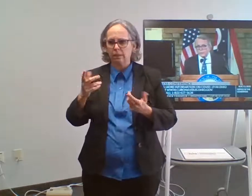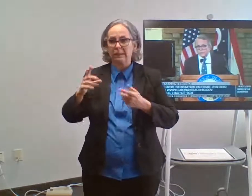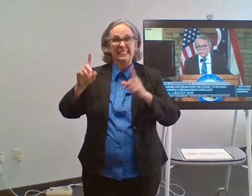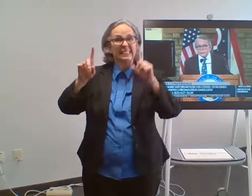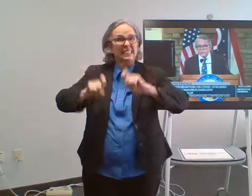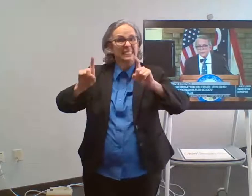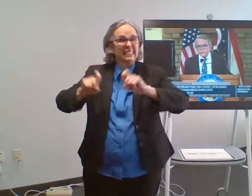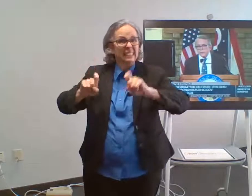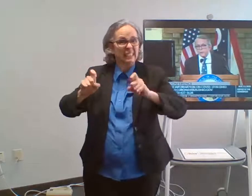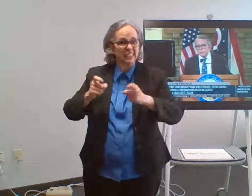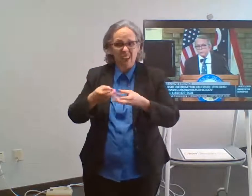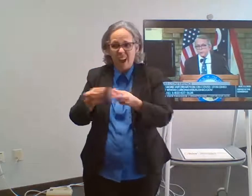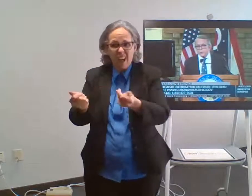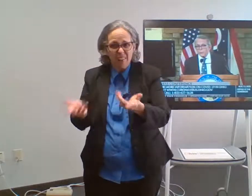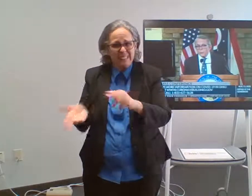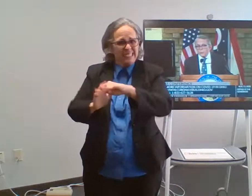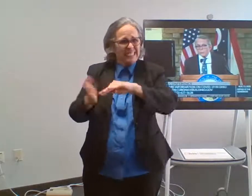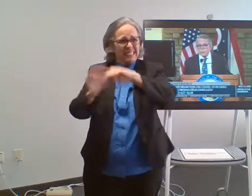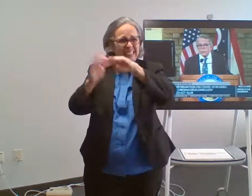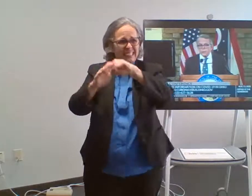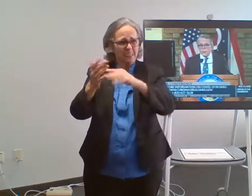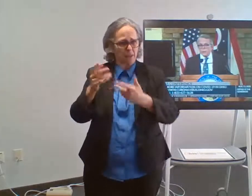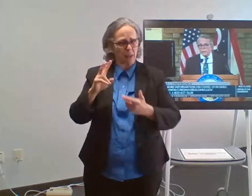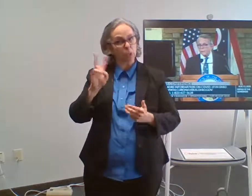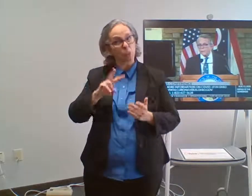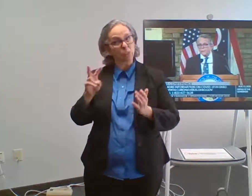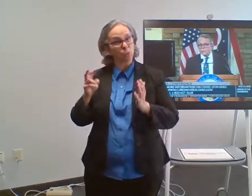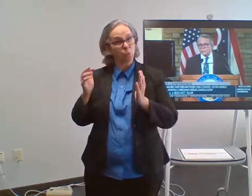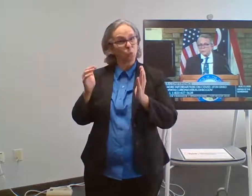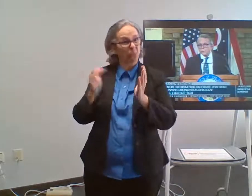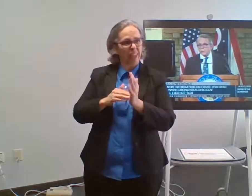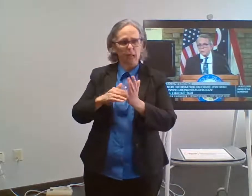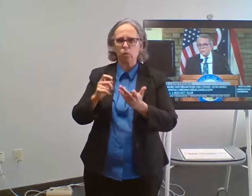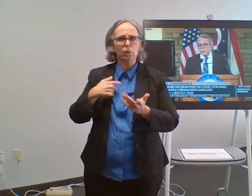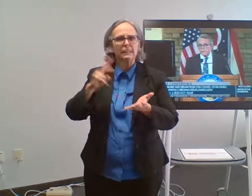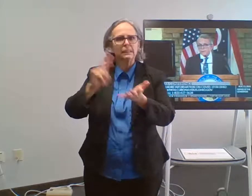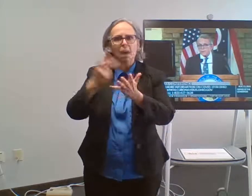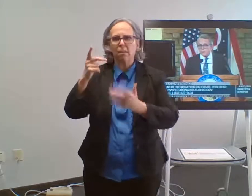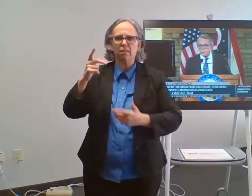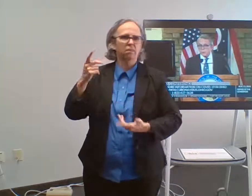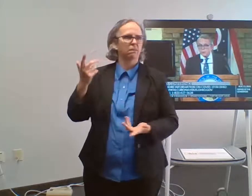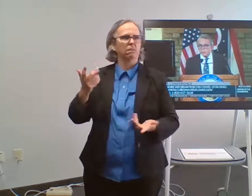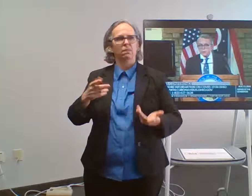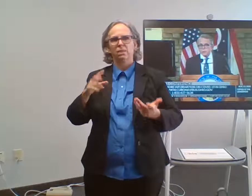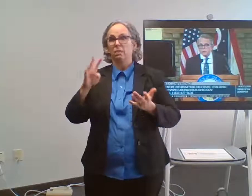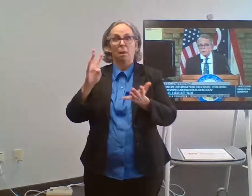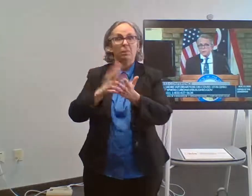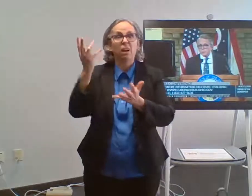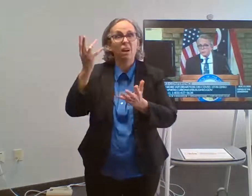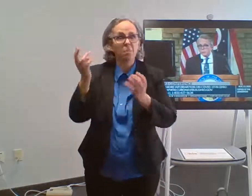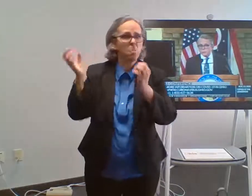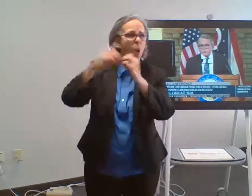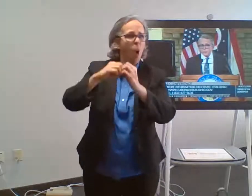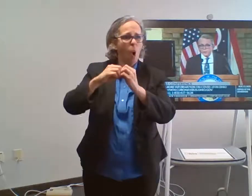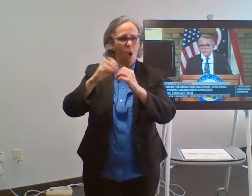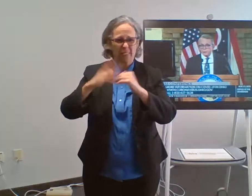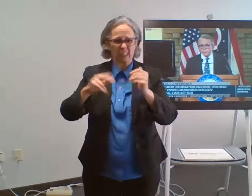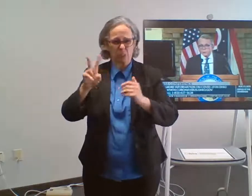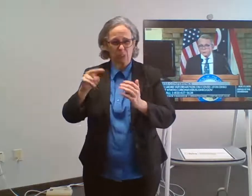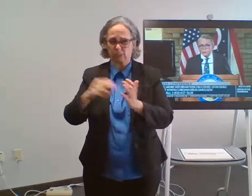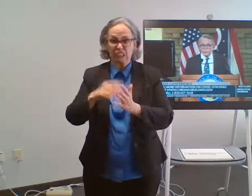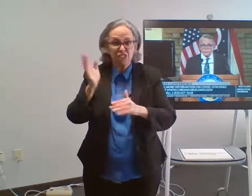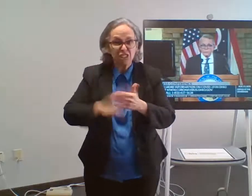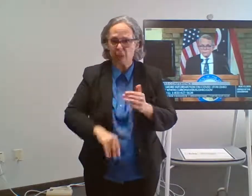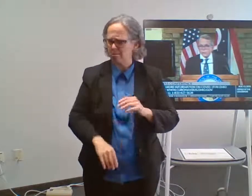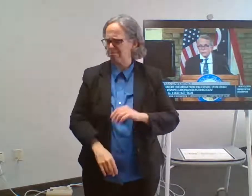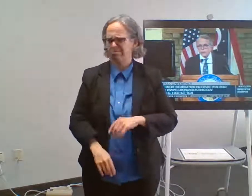22,000, I think, something like that today. But look, we need to double that, and then we need to double it again. That's not going to be cheap. I mean, we're trying to do as cheaply as we can. We're trying to